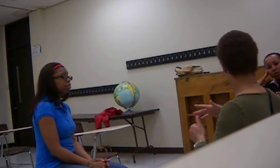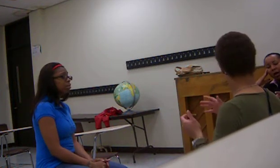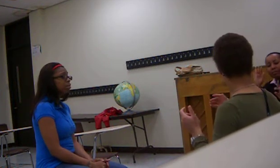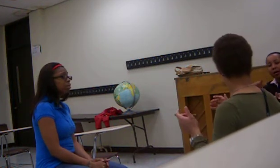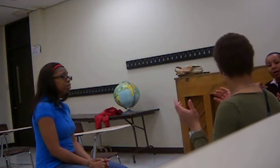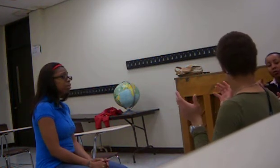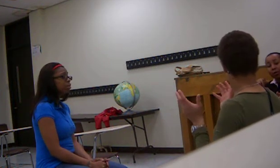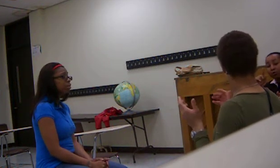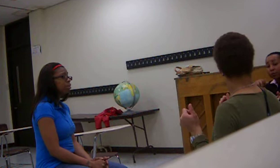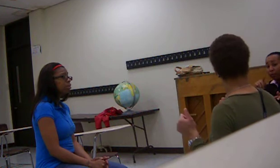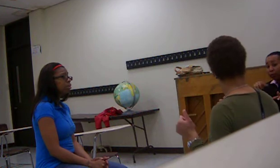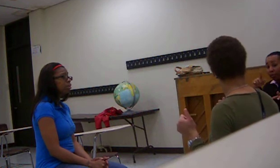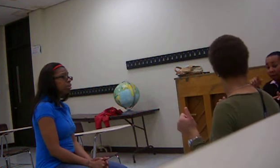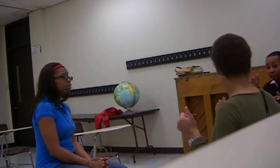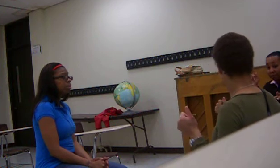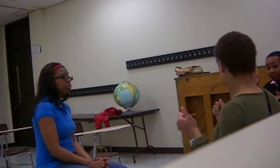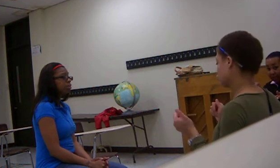I'm sorry, you mean you spoke with your mom on BP?